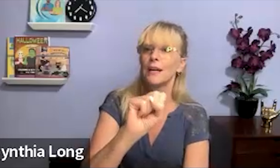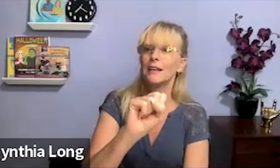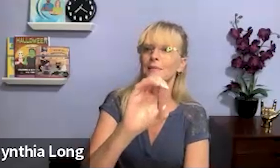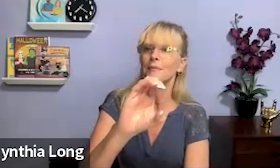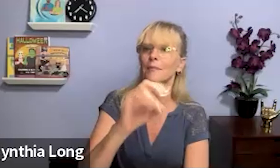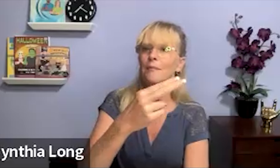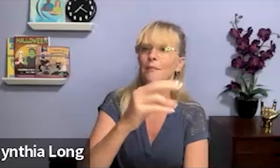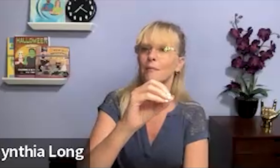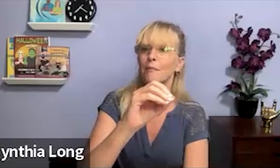ready?